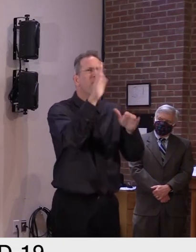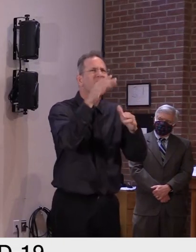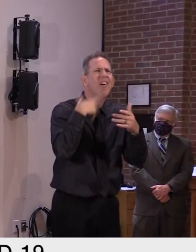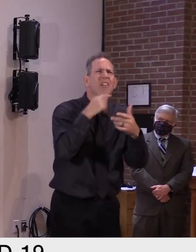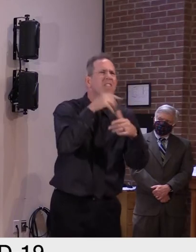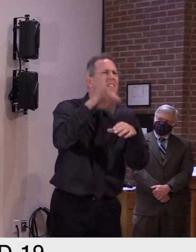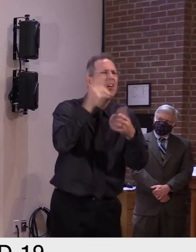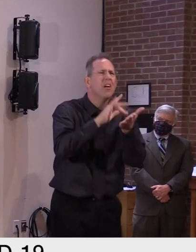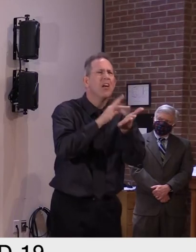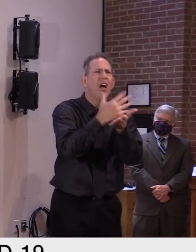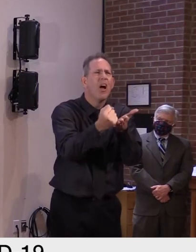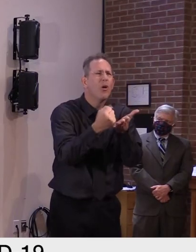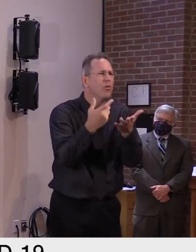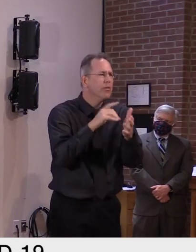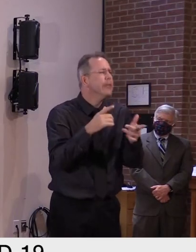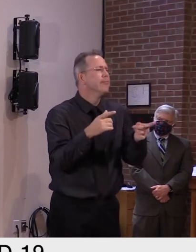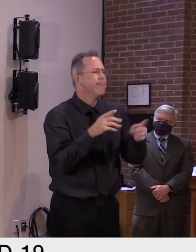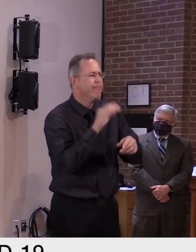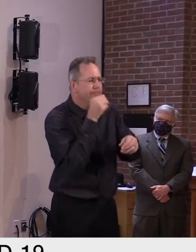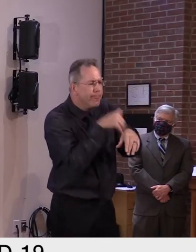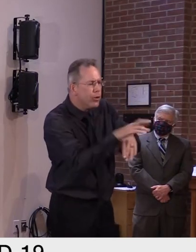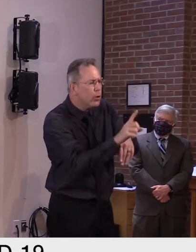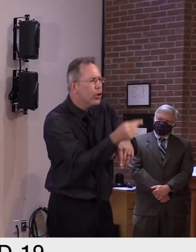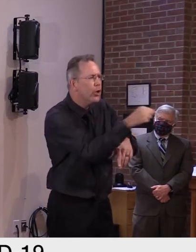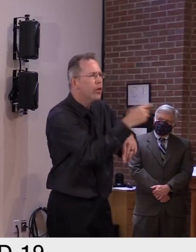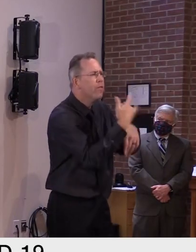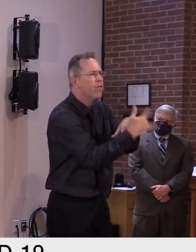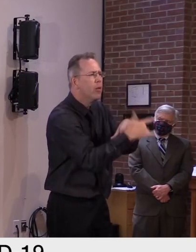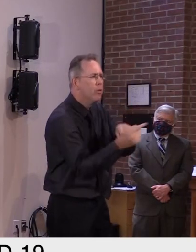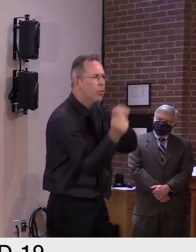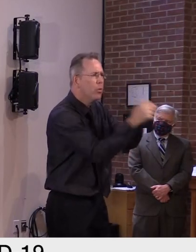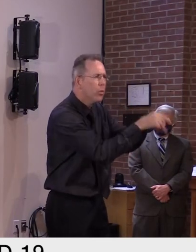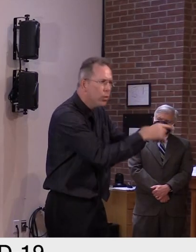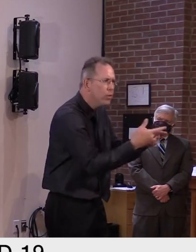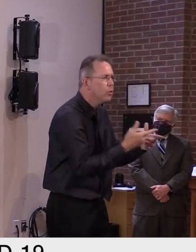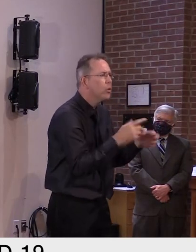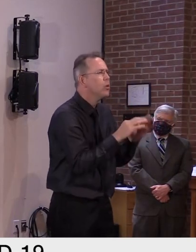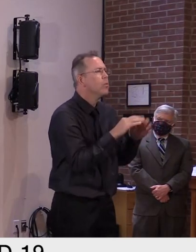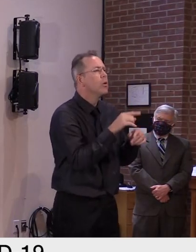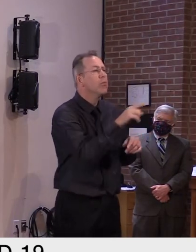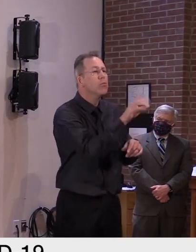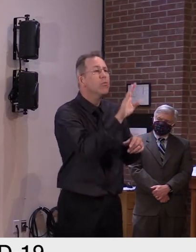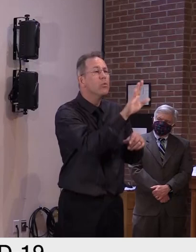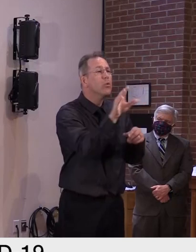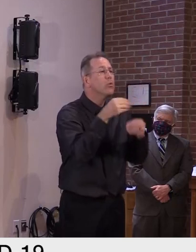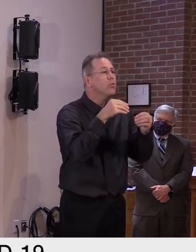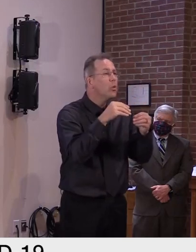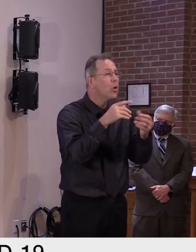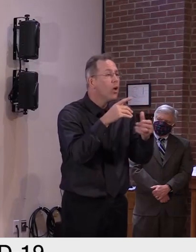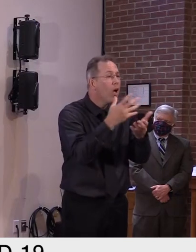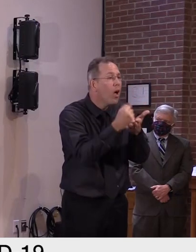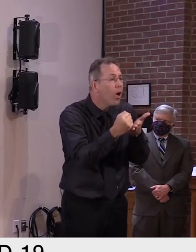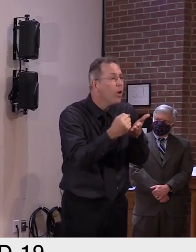pharmacy on 1 week will almost inevitably be present in the next week or two. All right, Mike, I